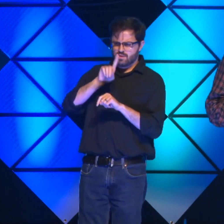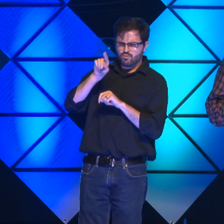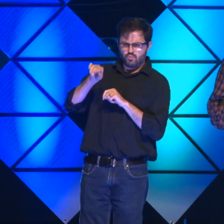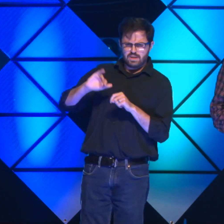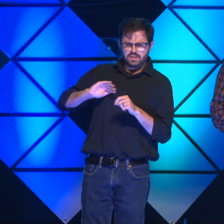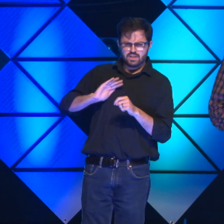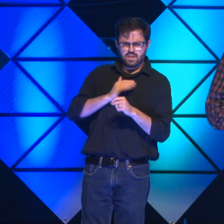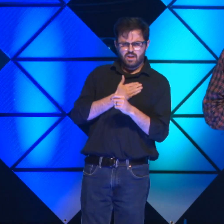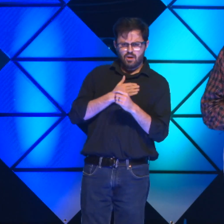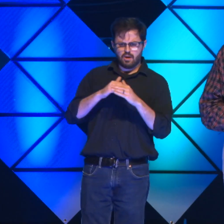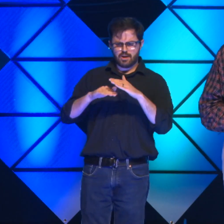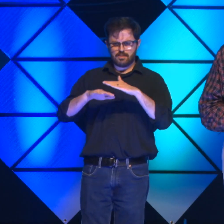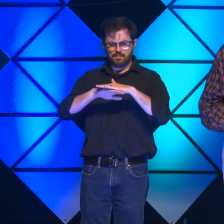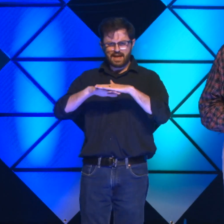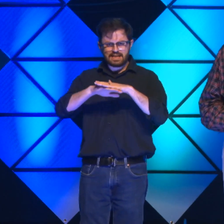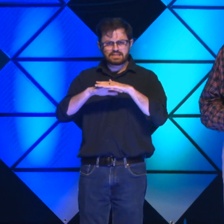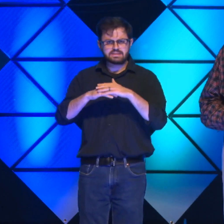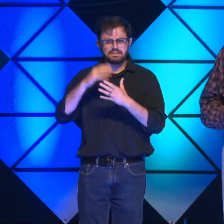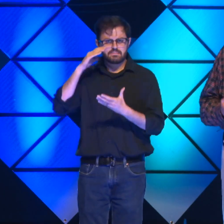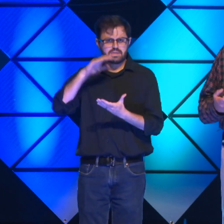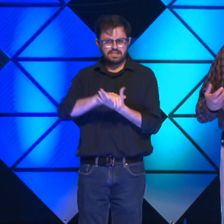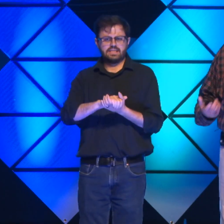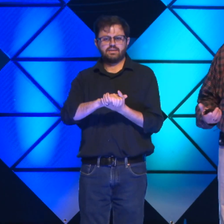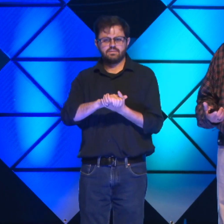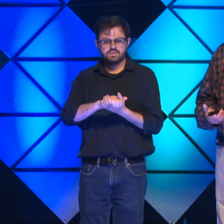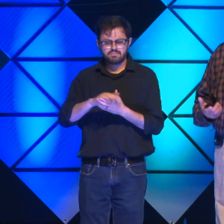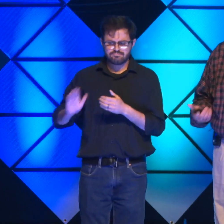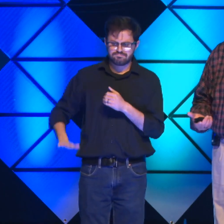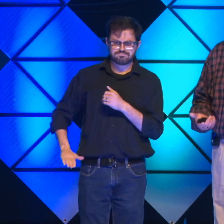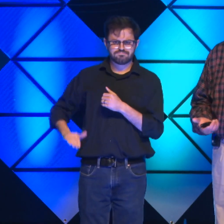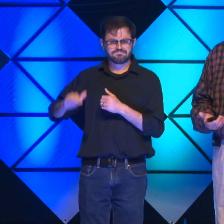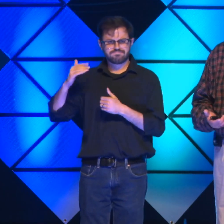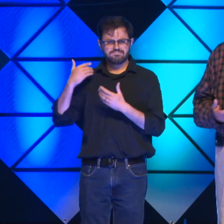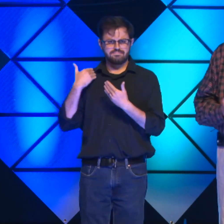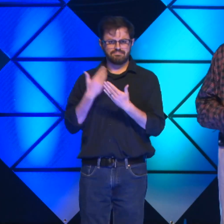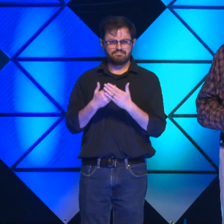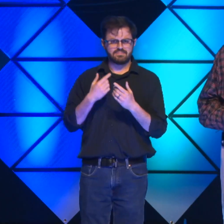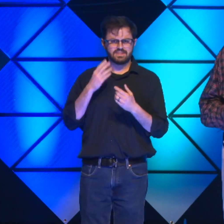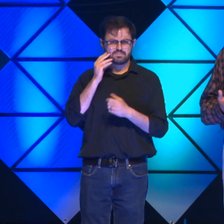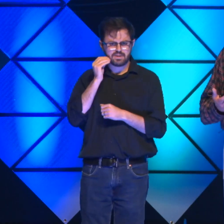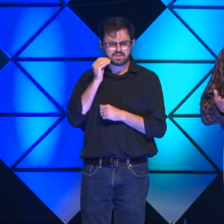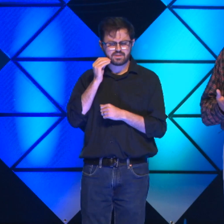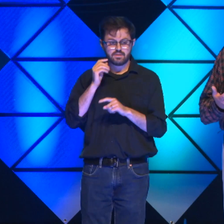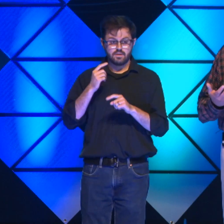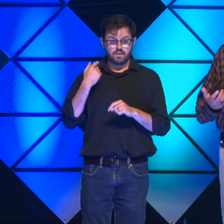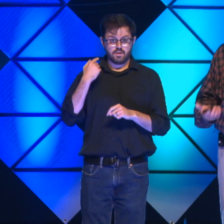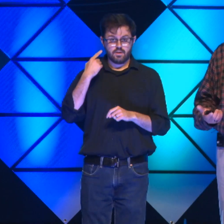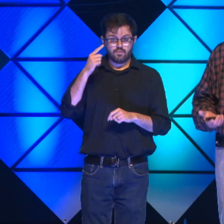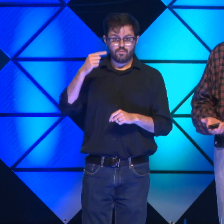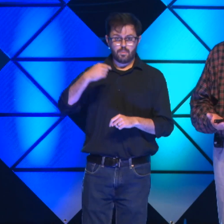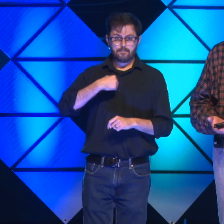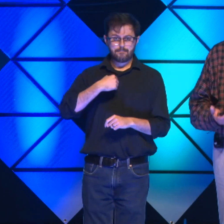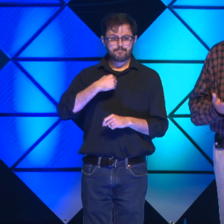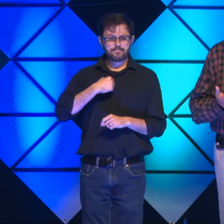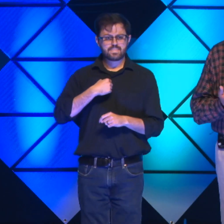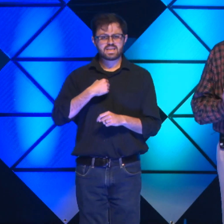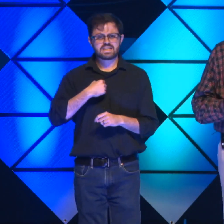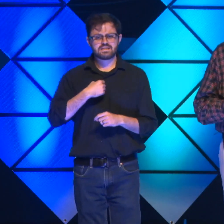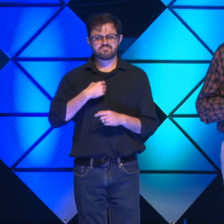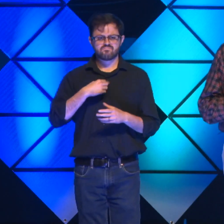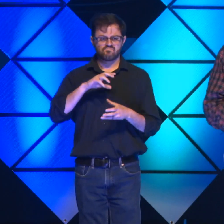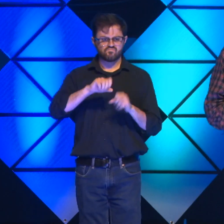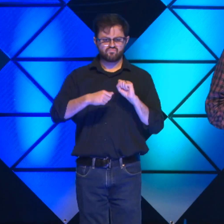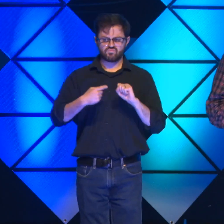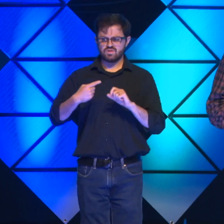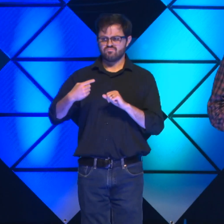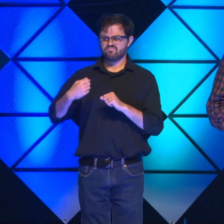childhood and even our adulthood. You know, I can say for me, grief did both. Grief, my faith was